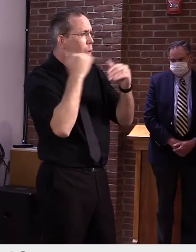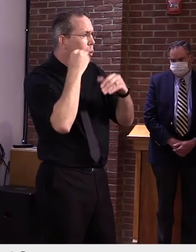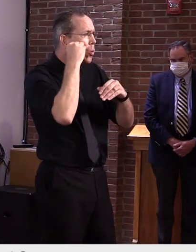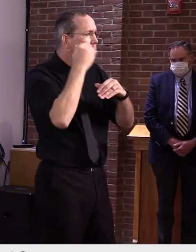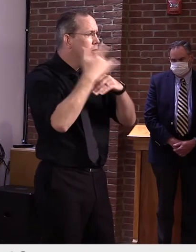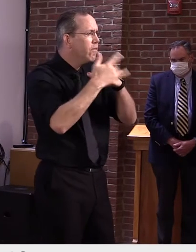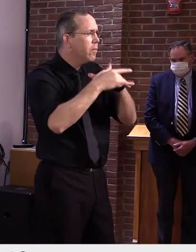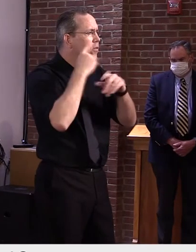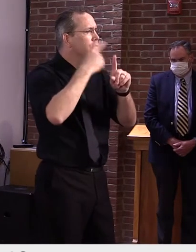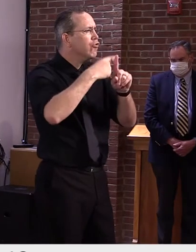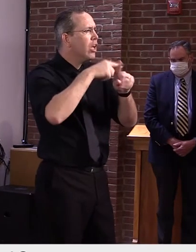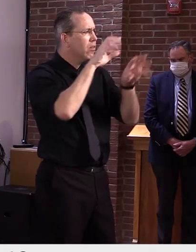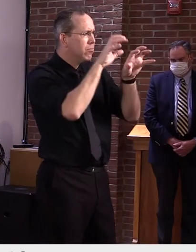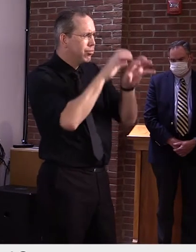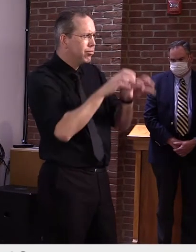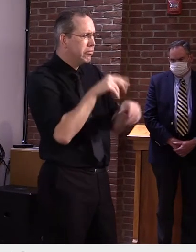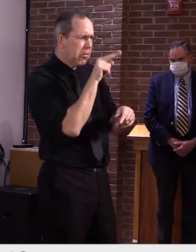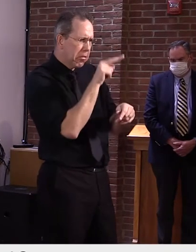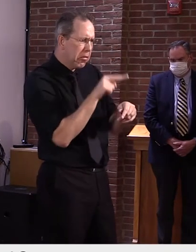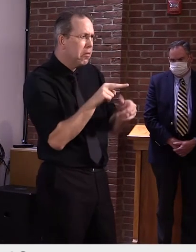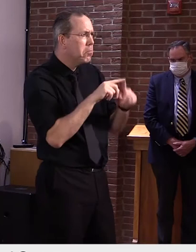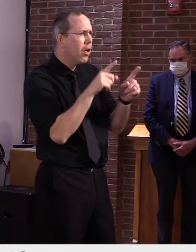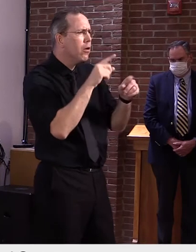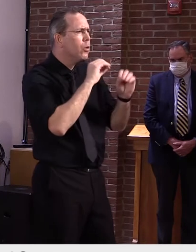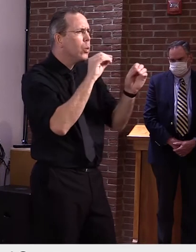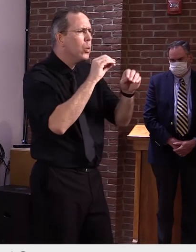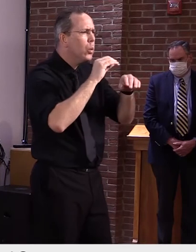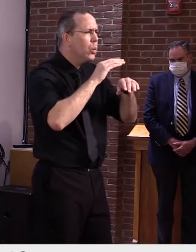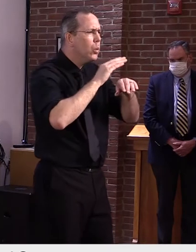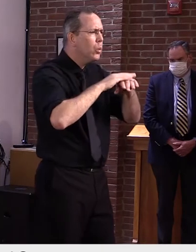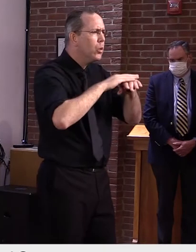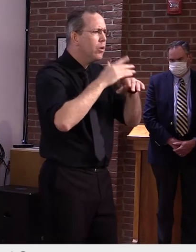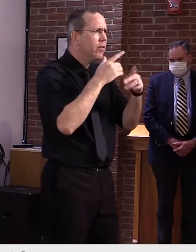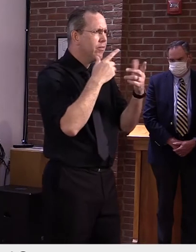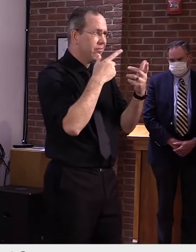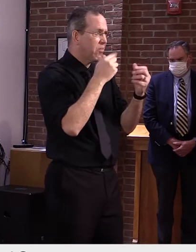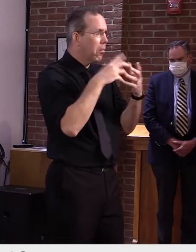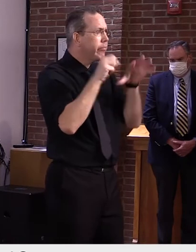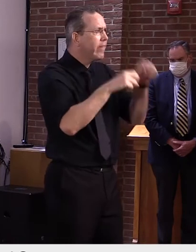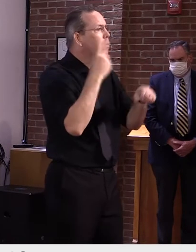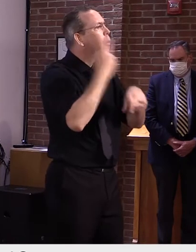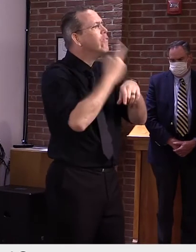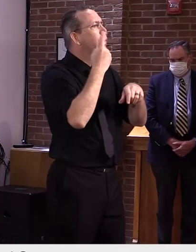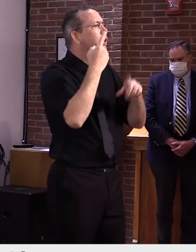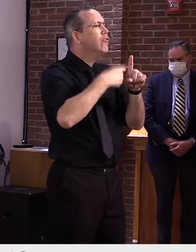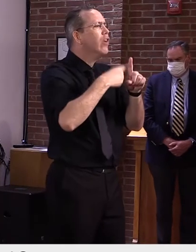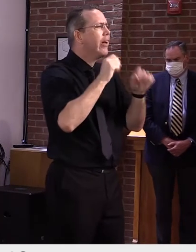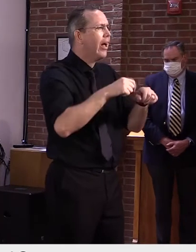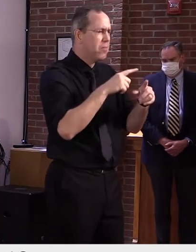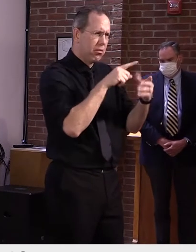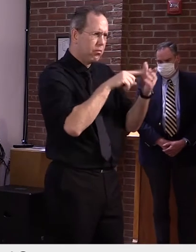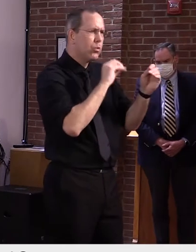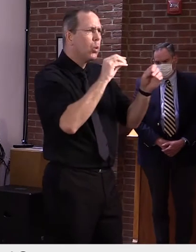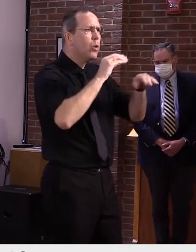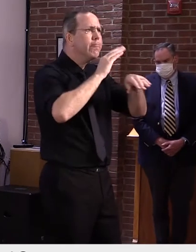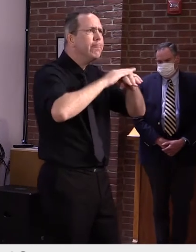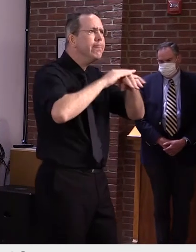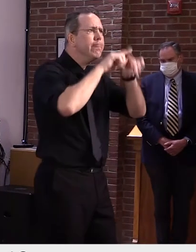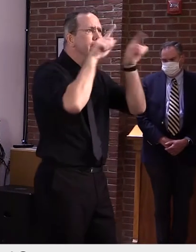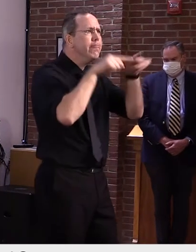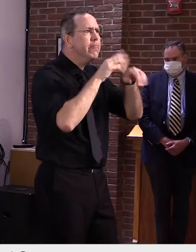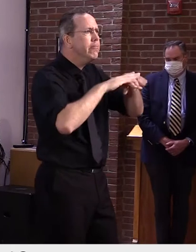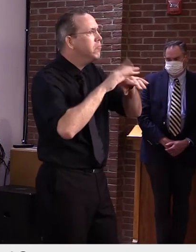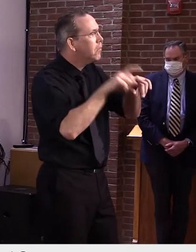excellent well we'd love to know about that specific case and you can contact the agency of commerce and contact me and we'll follow up on it thank you